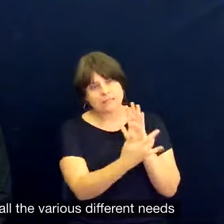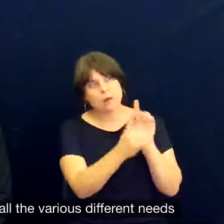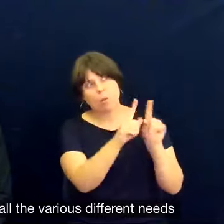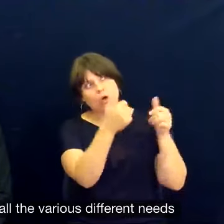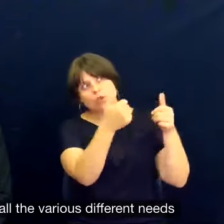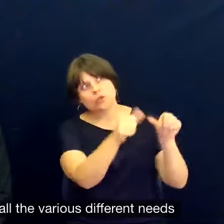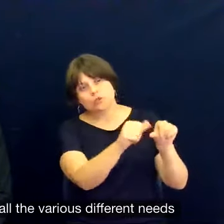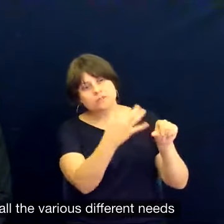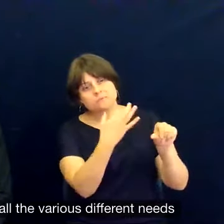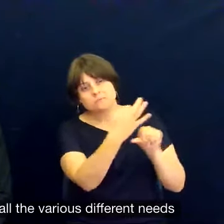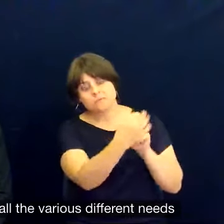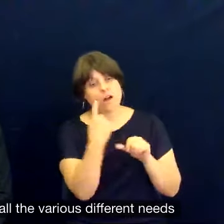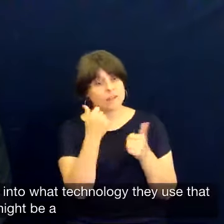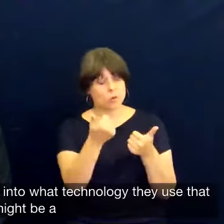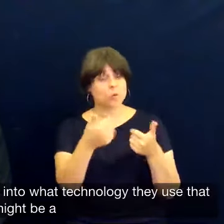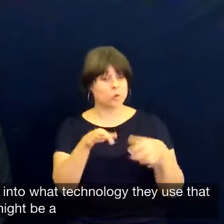good plan.